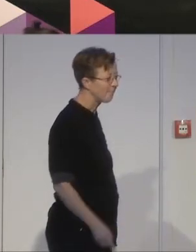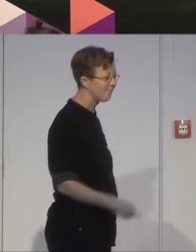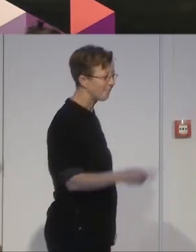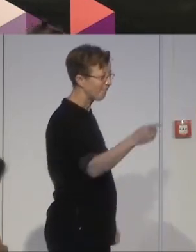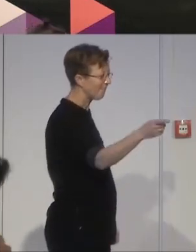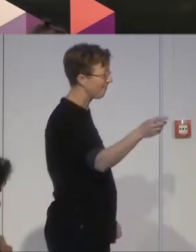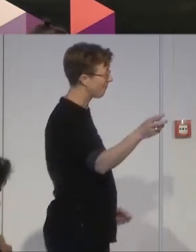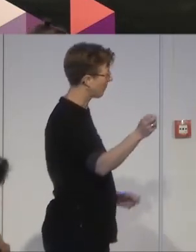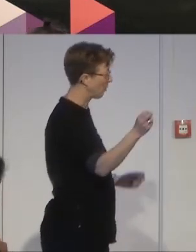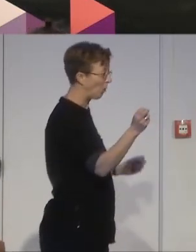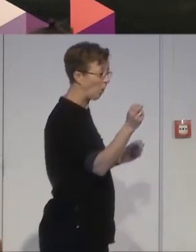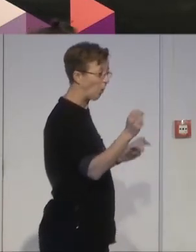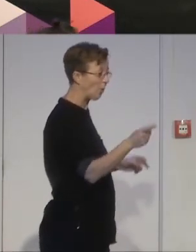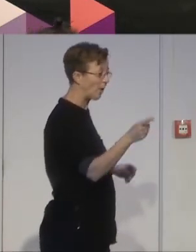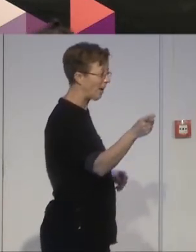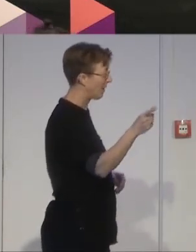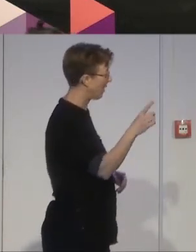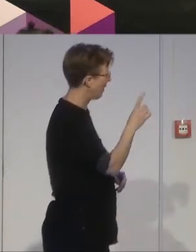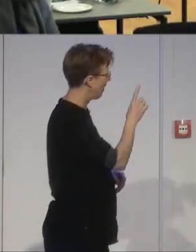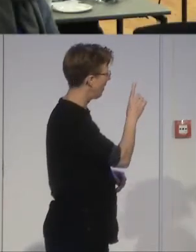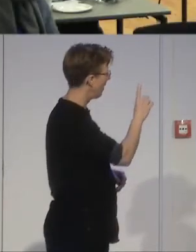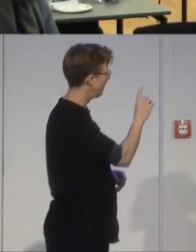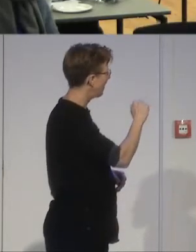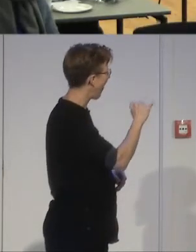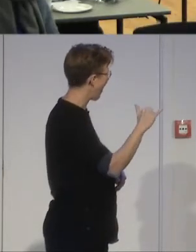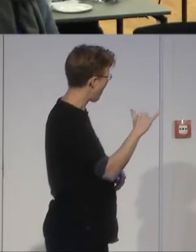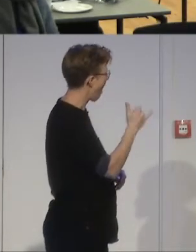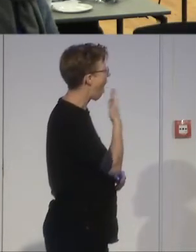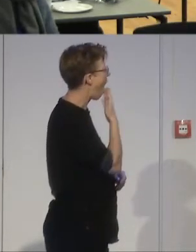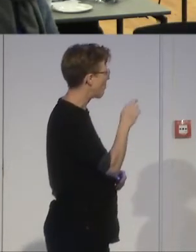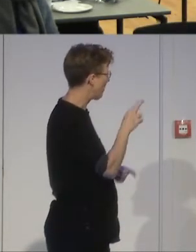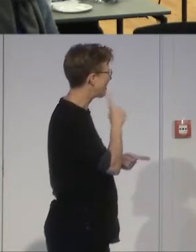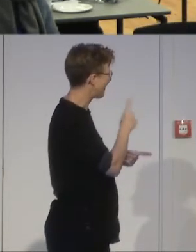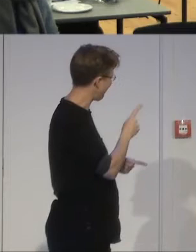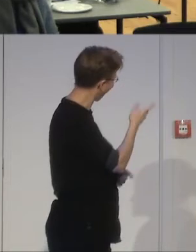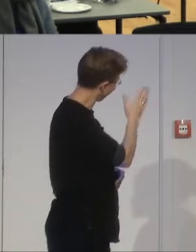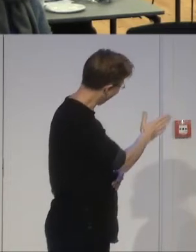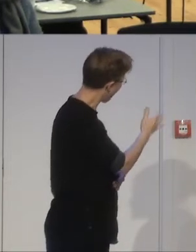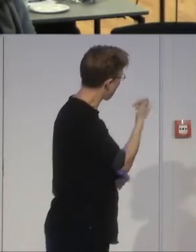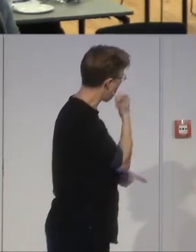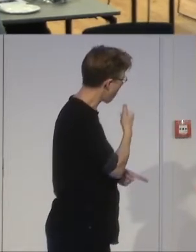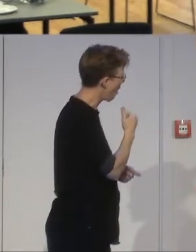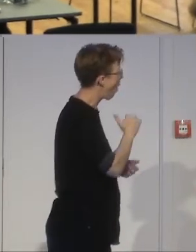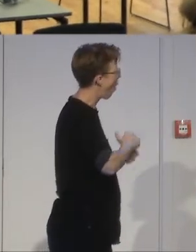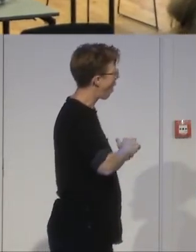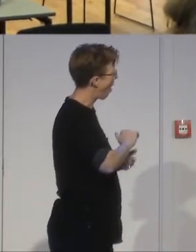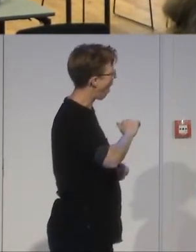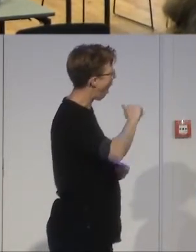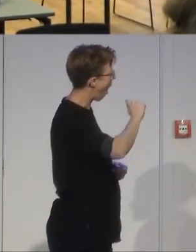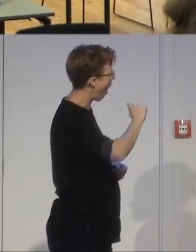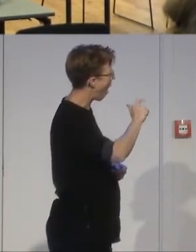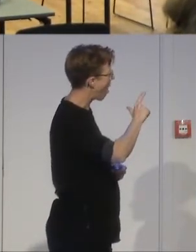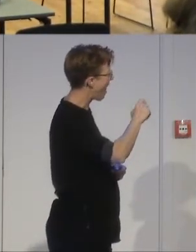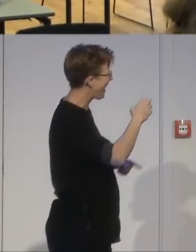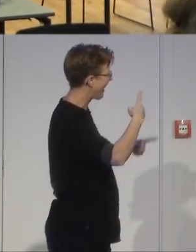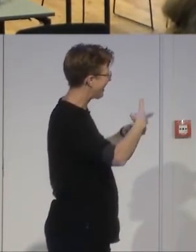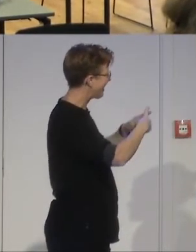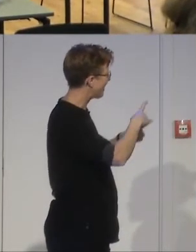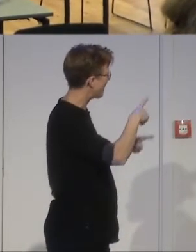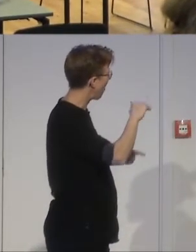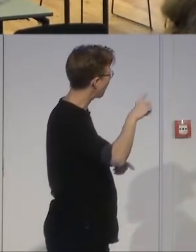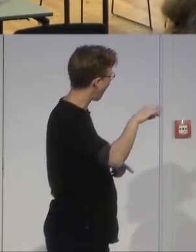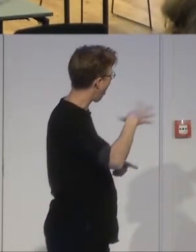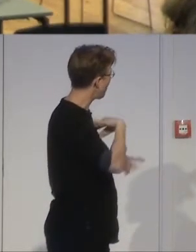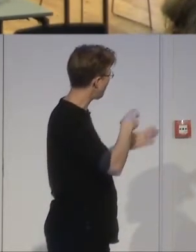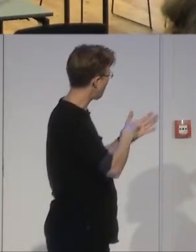Okay, Jay Harper says. Thank you, Johanna. And Alexander, he has a question. Thanks